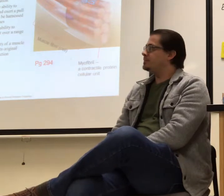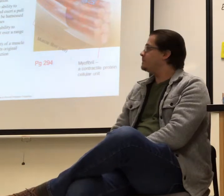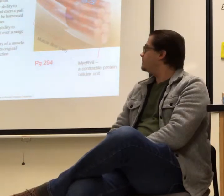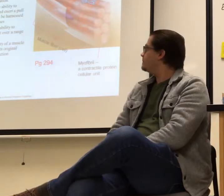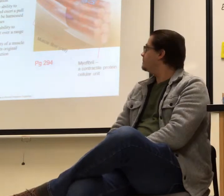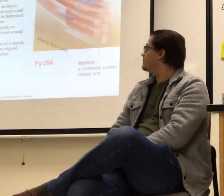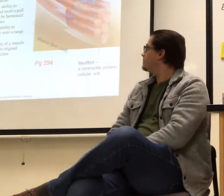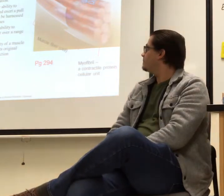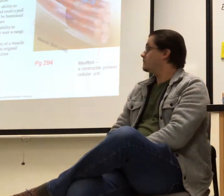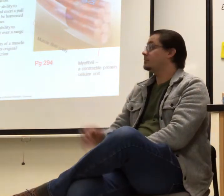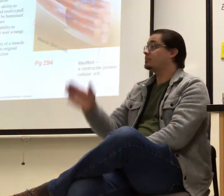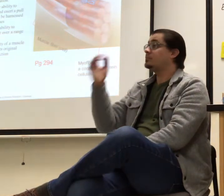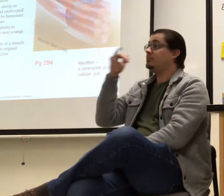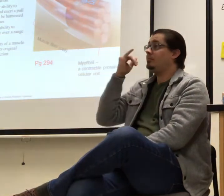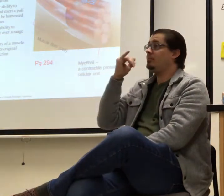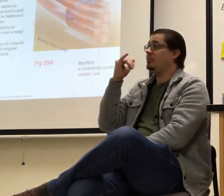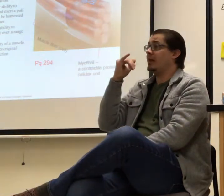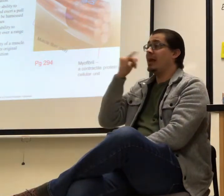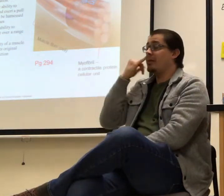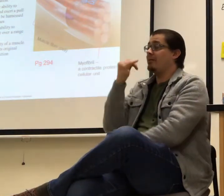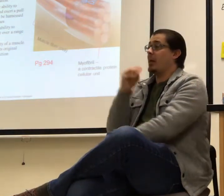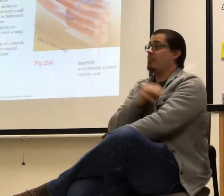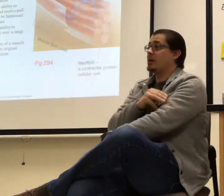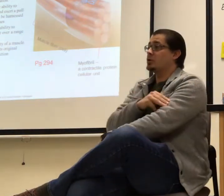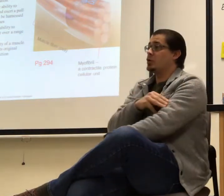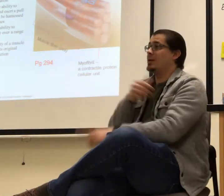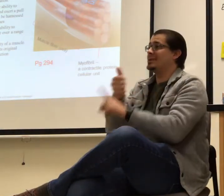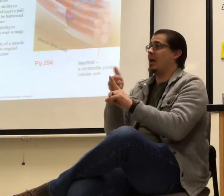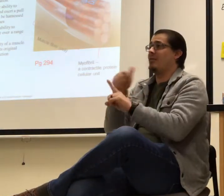As long as the muscle's not injured.